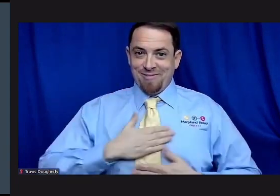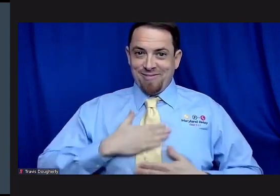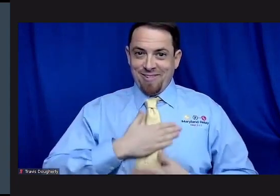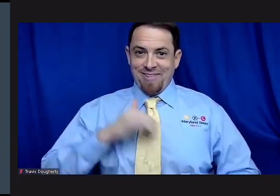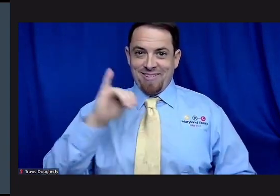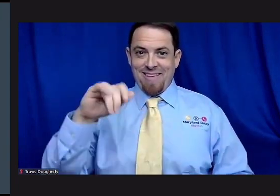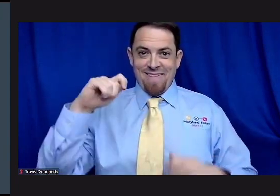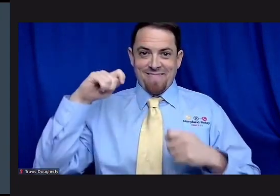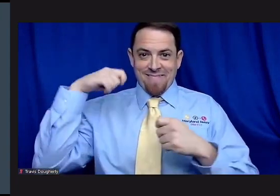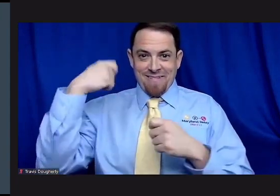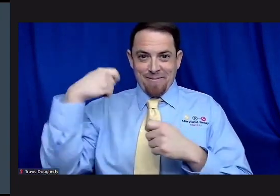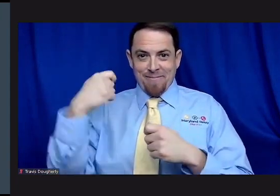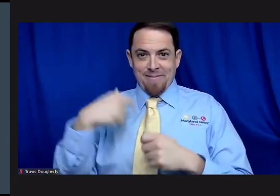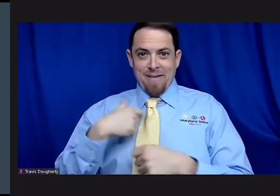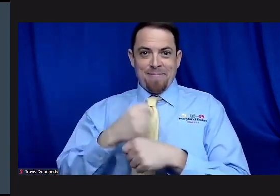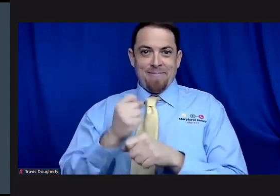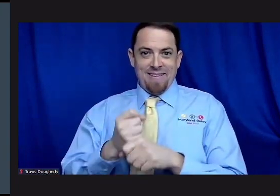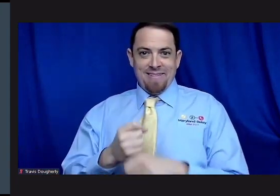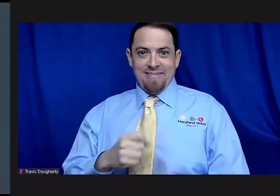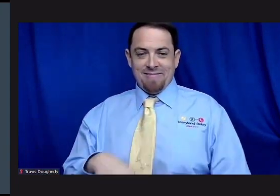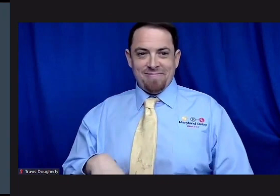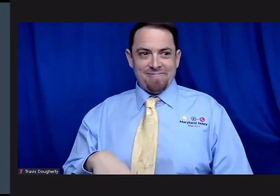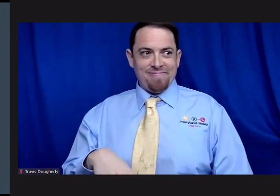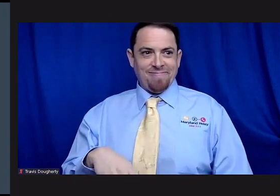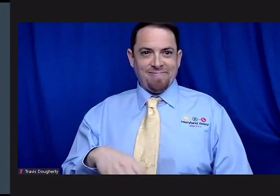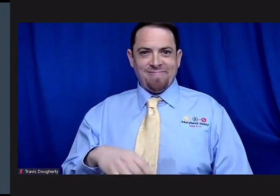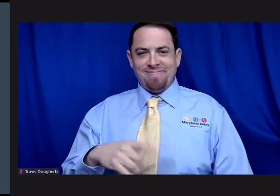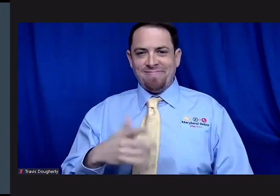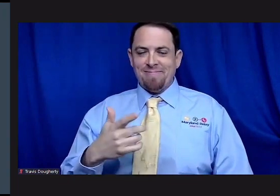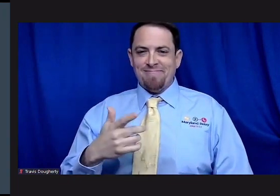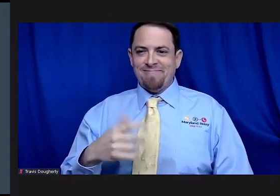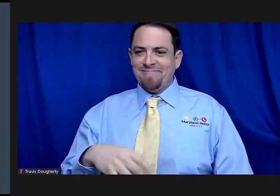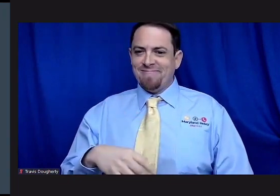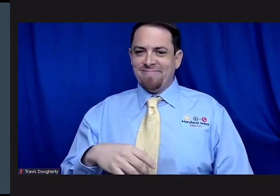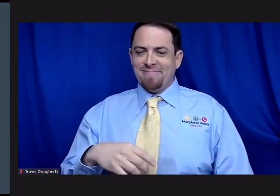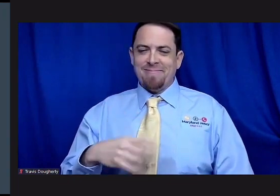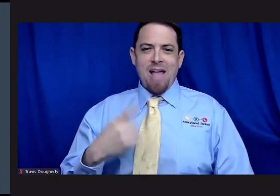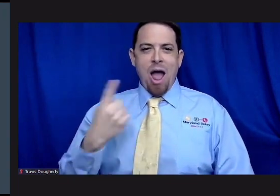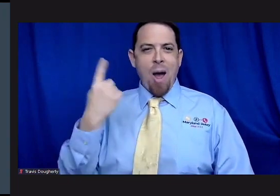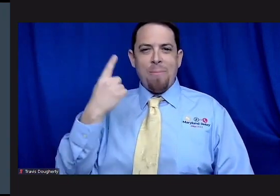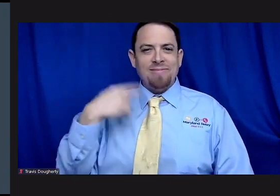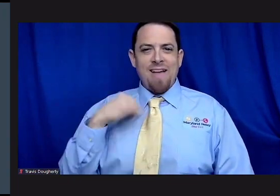Welcome back. I hope you enjoyed that video.